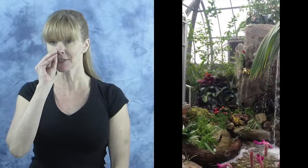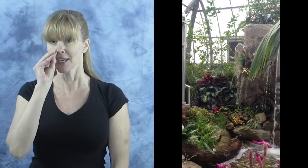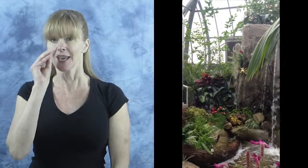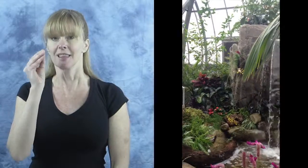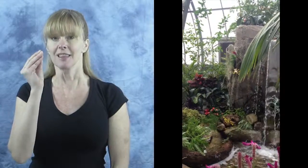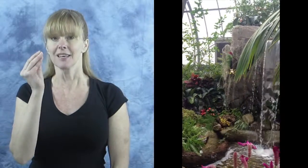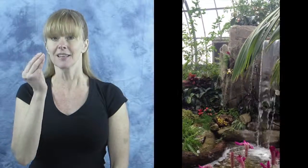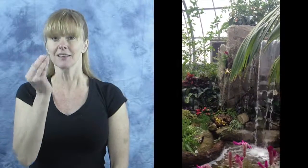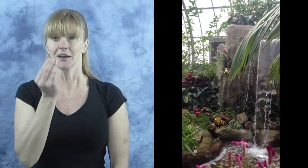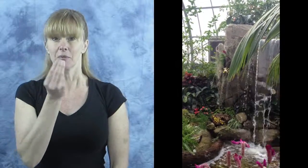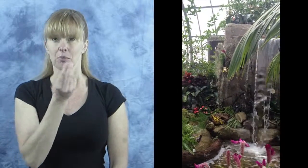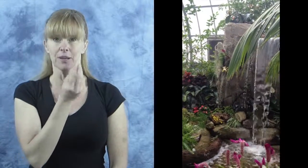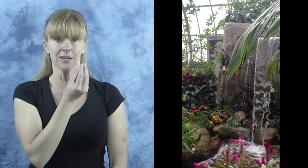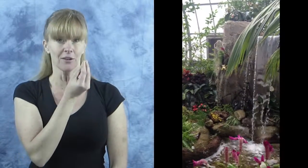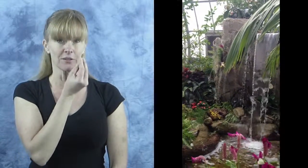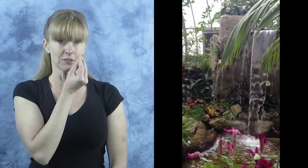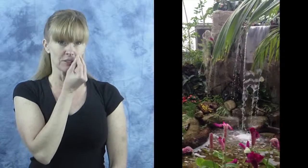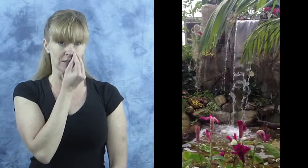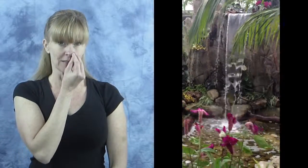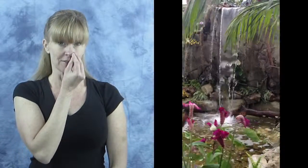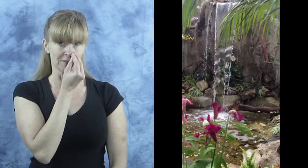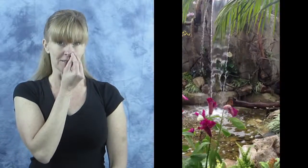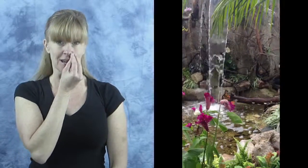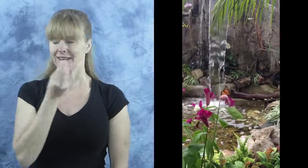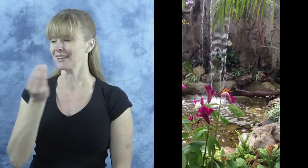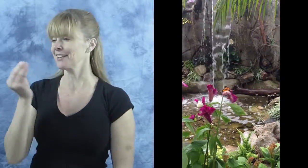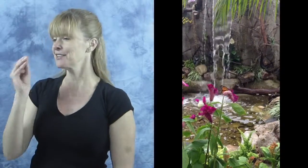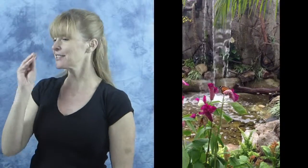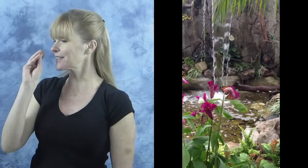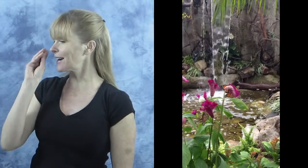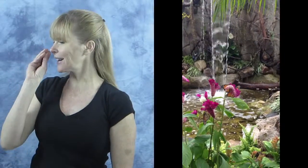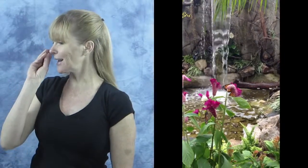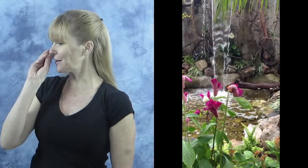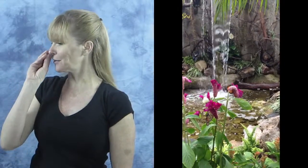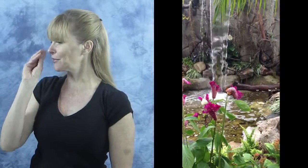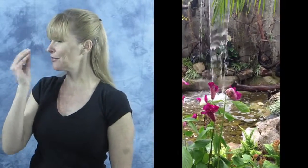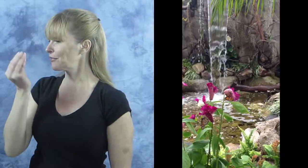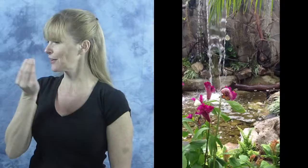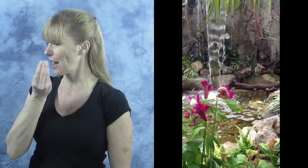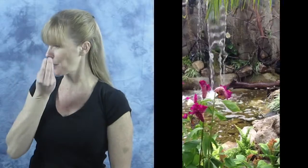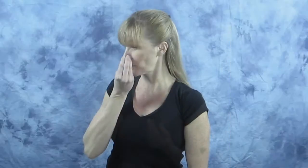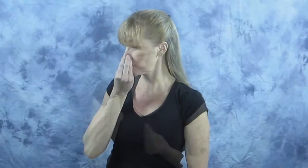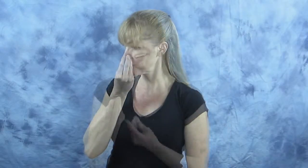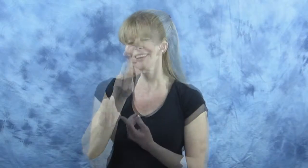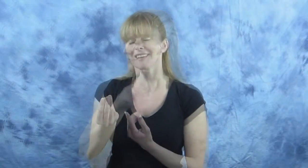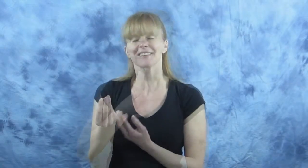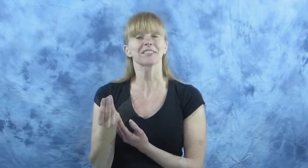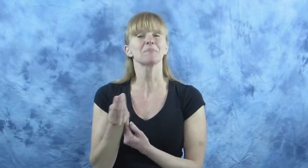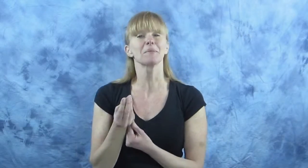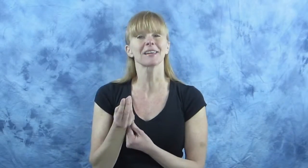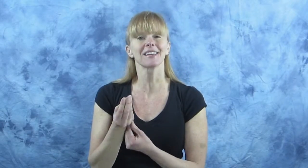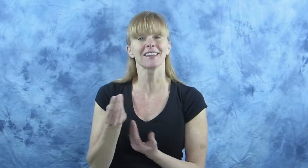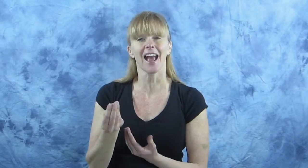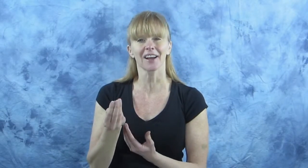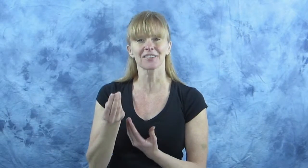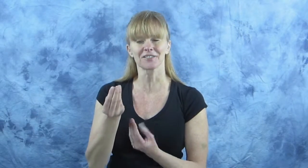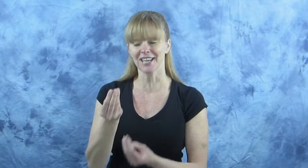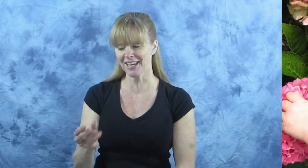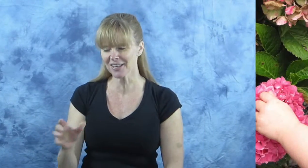then bring it over to the left side. Here's a side angle, FLOWER. It's mimicking the act of taking